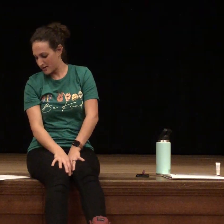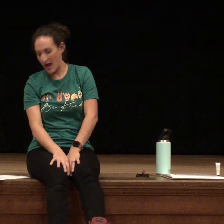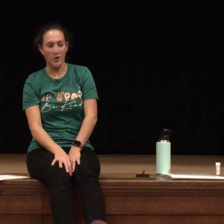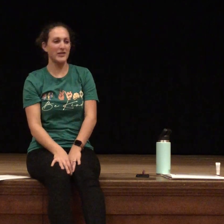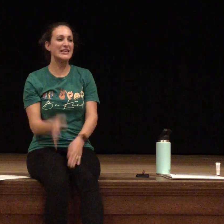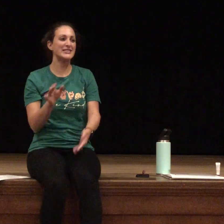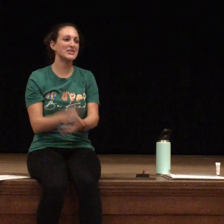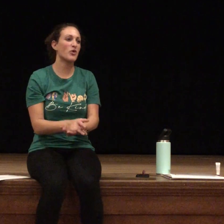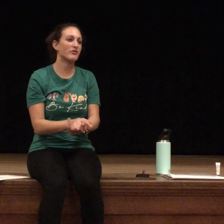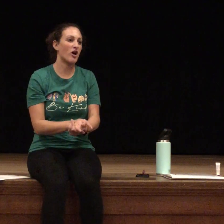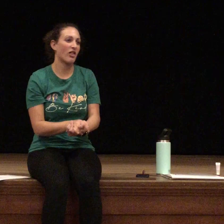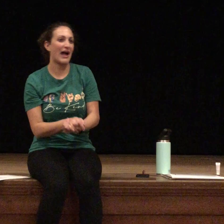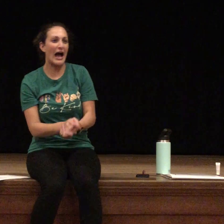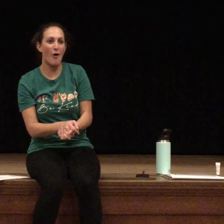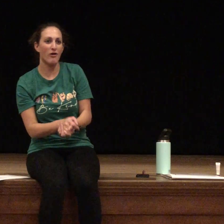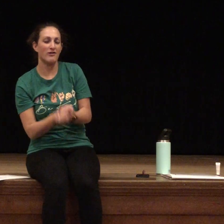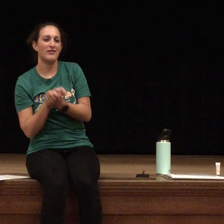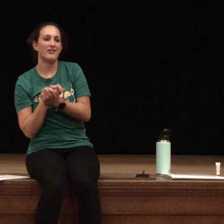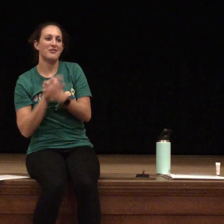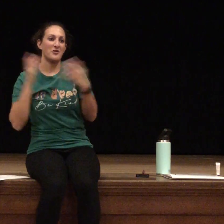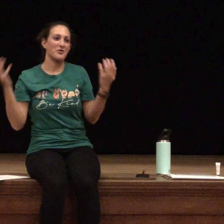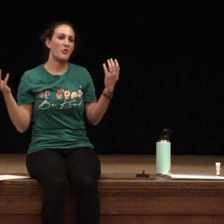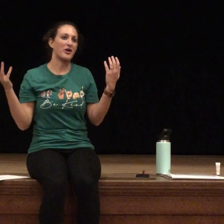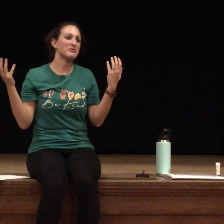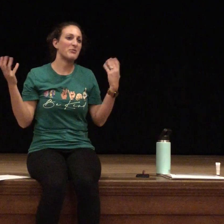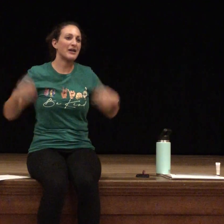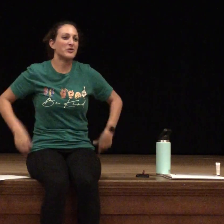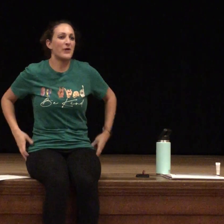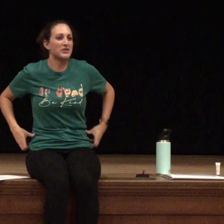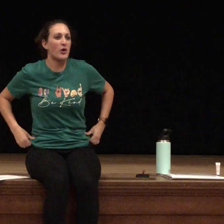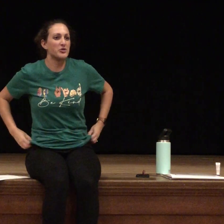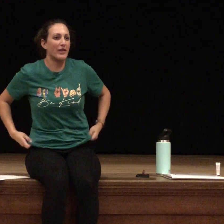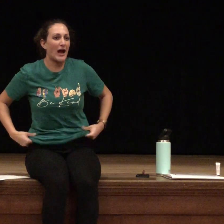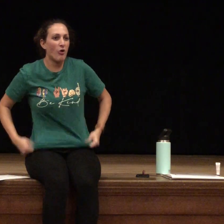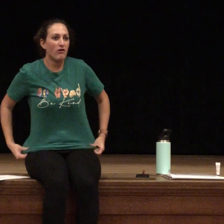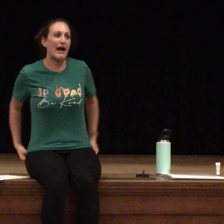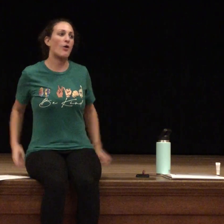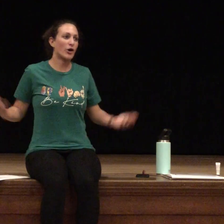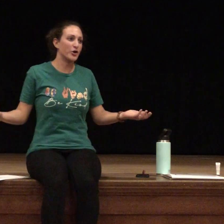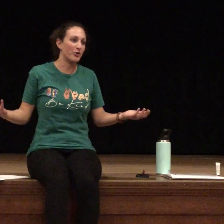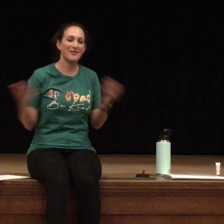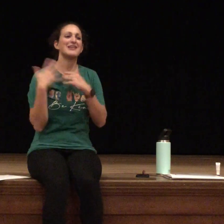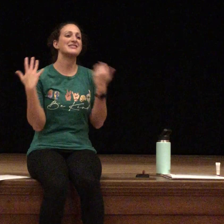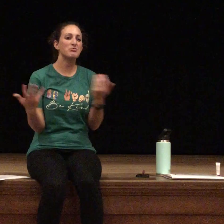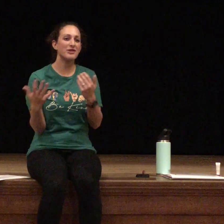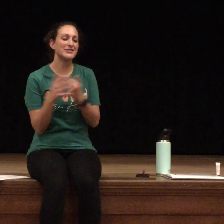Now, easiest one of all, how? What comes to mind when you ask a question with how? How are you? Simplest